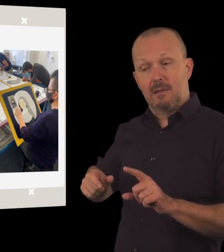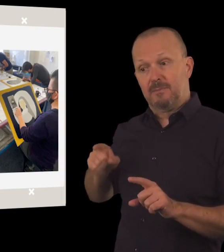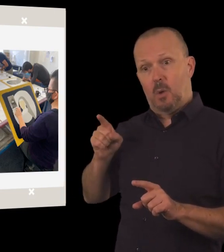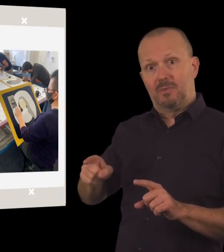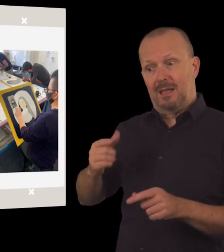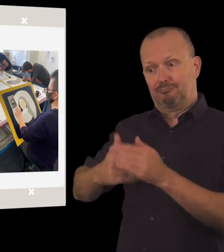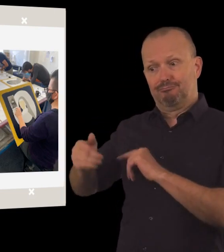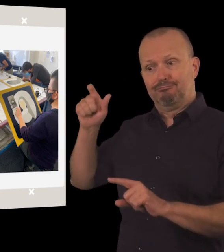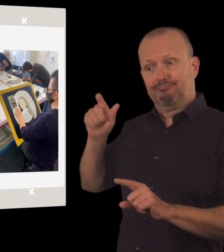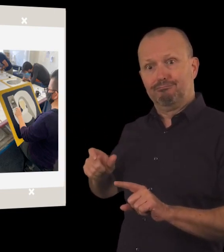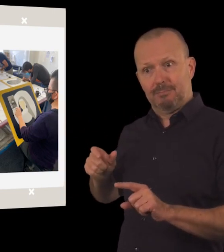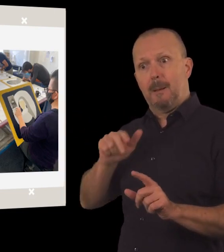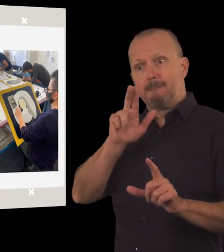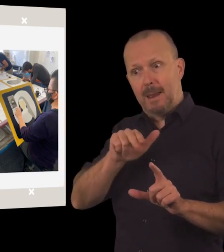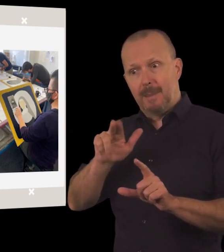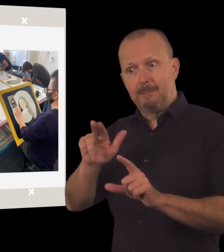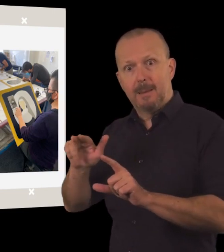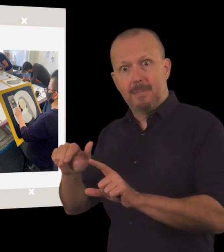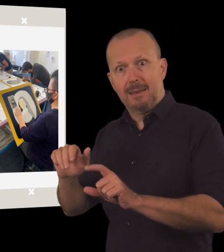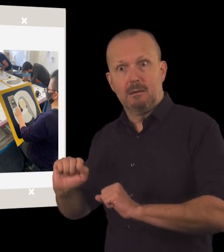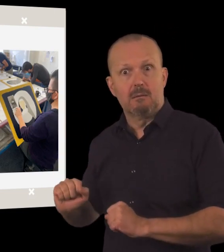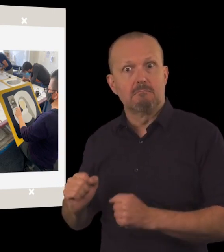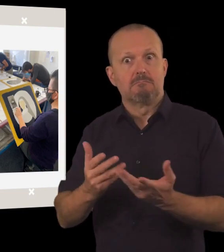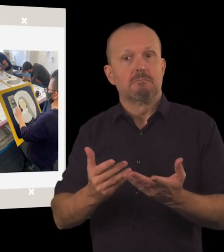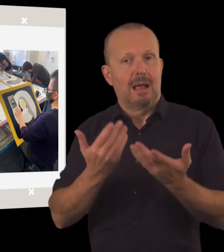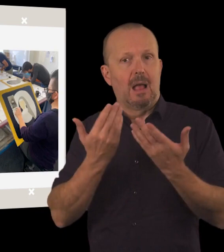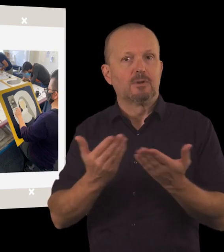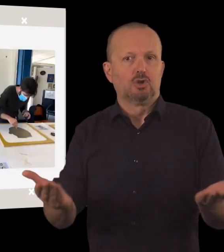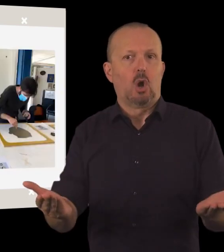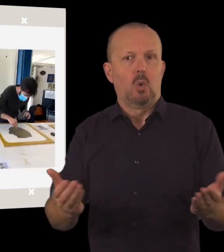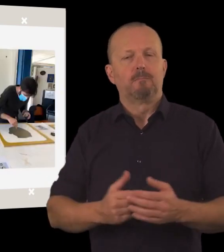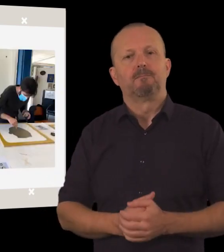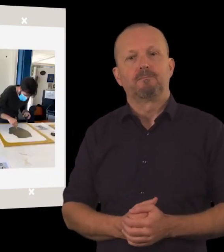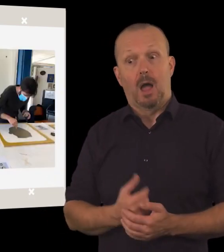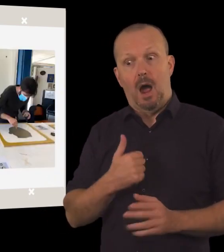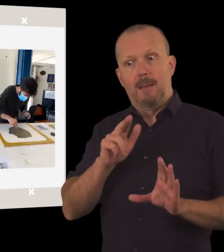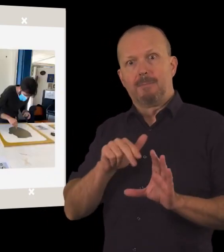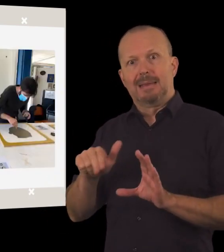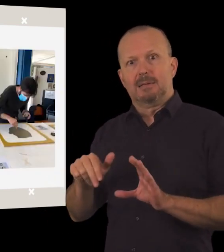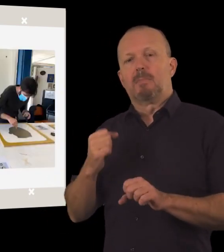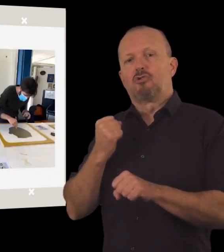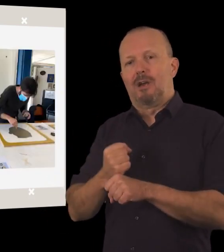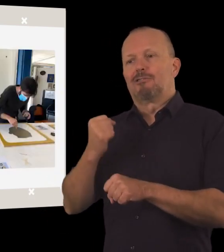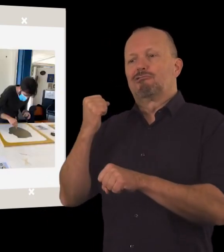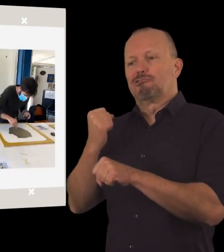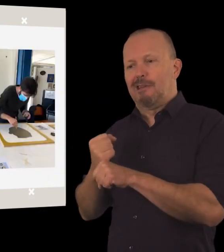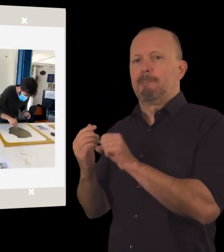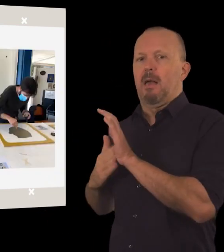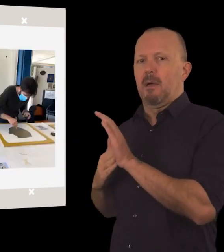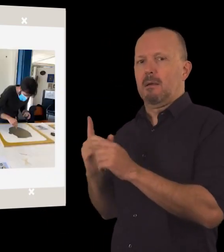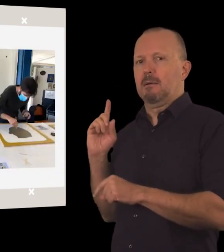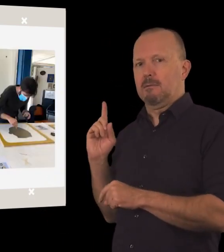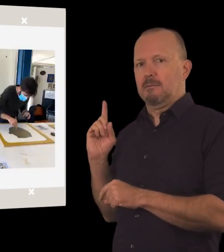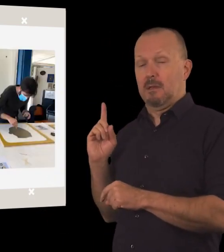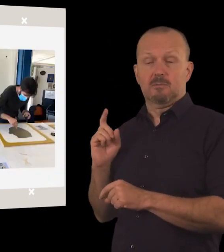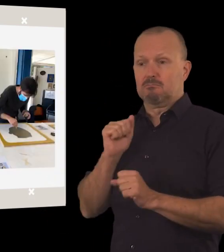Aisha had a whole bunch of leftover boards that she couldn't take home with her, so she gave them to me. Thank you, Aisha. I asked her